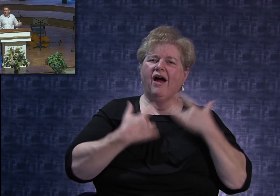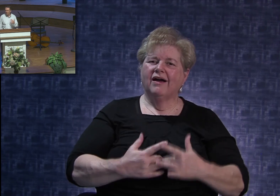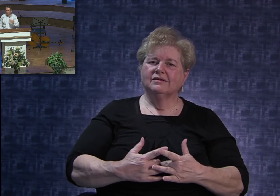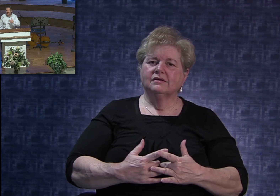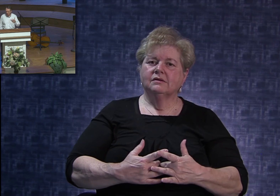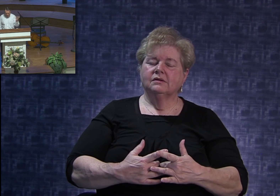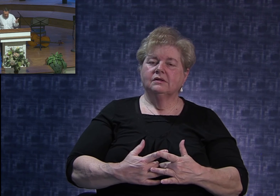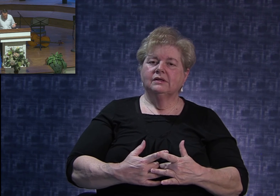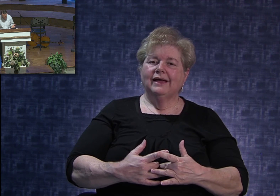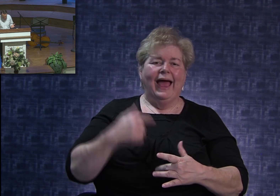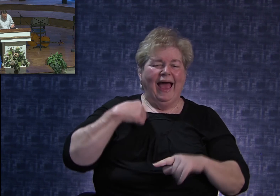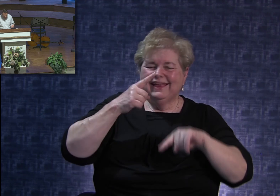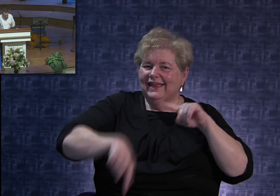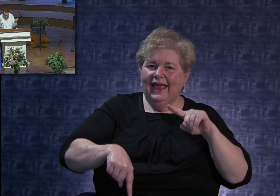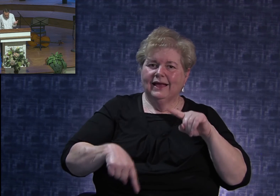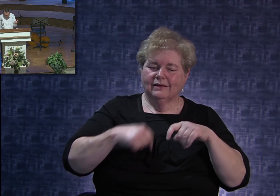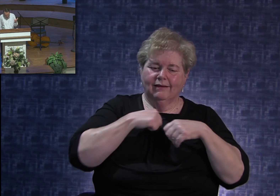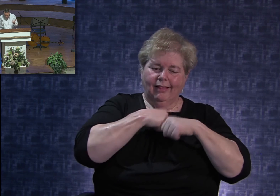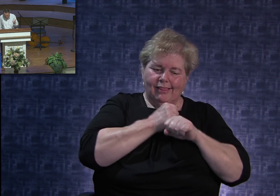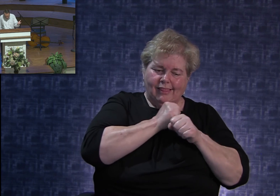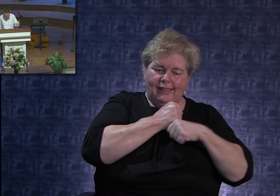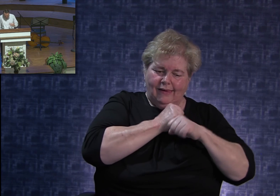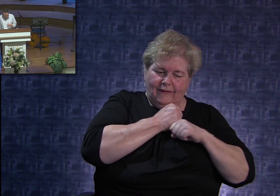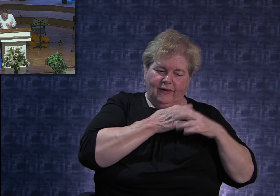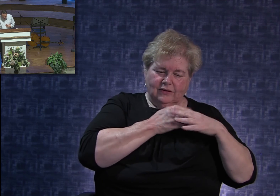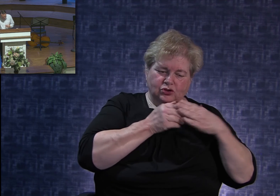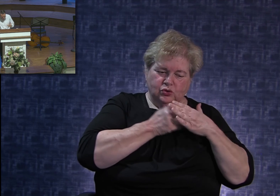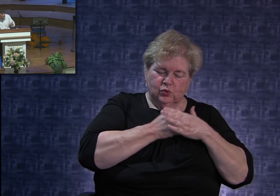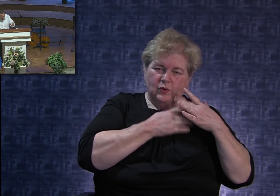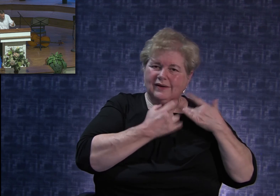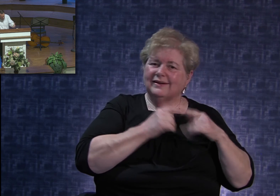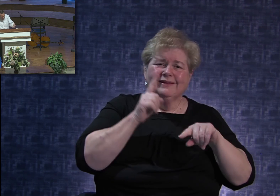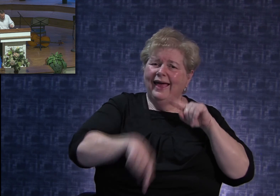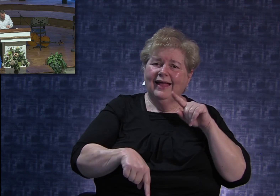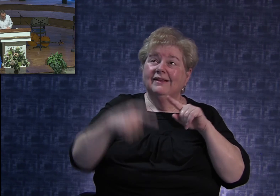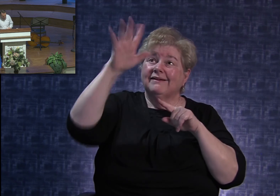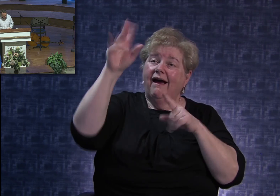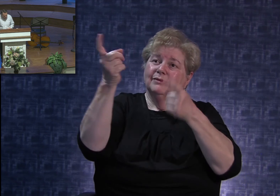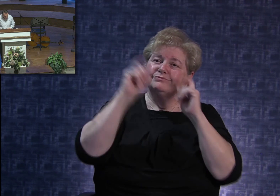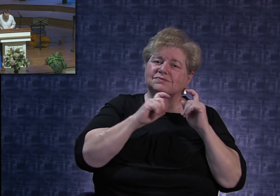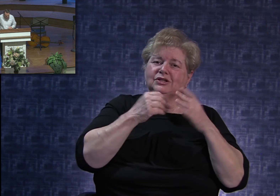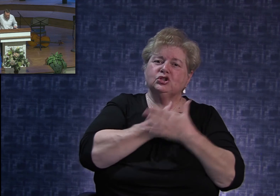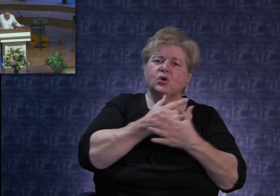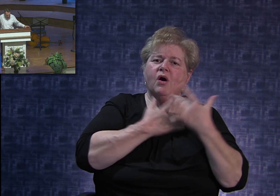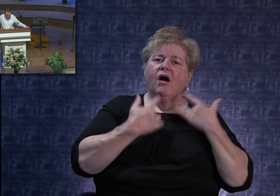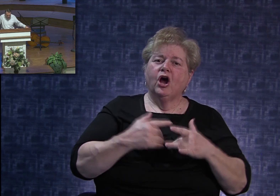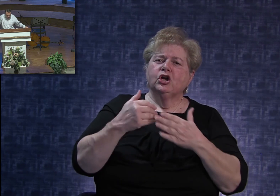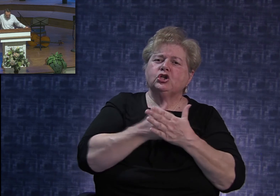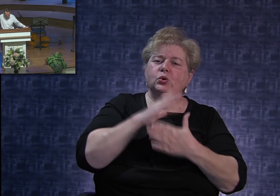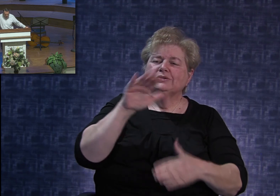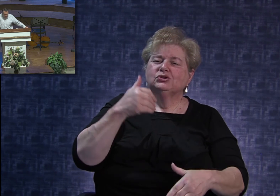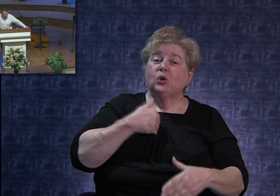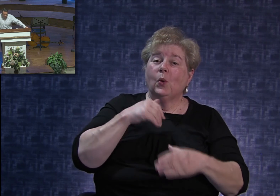just manufacture it myself. I need God's working. I will give you a new heart, and a new spirit I will